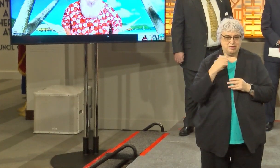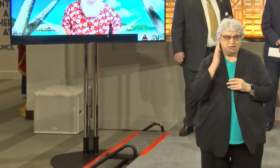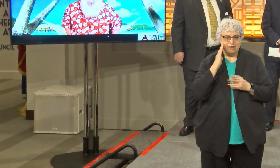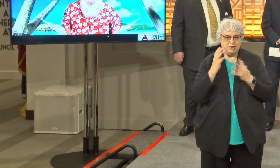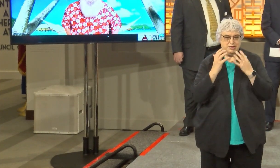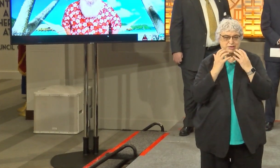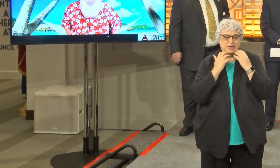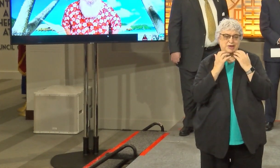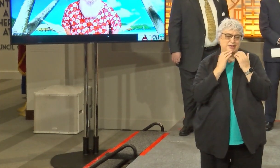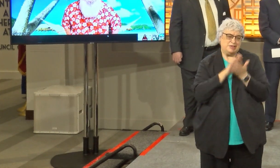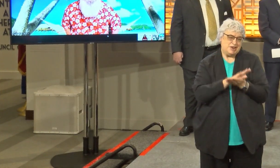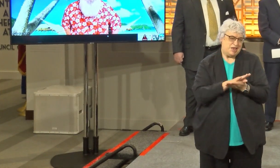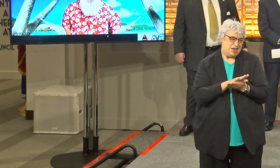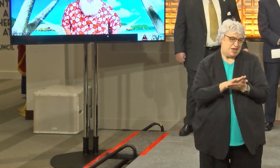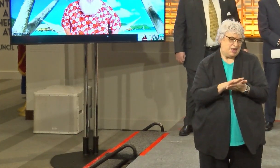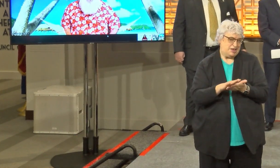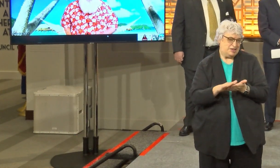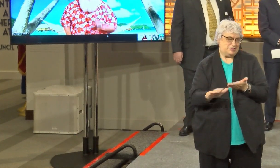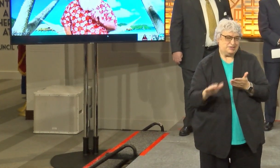nice list.